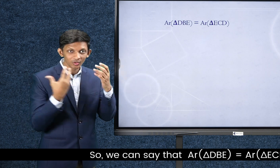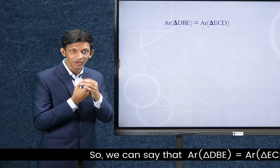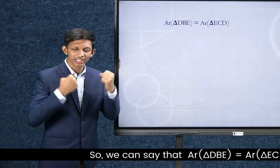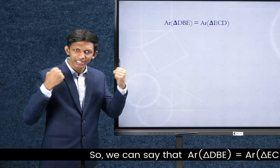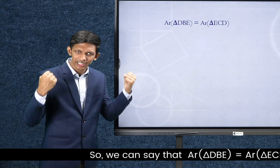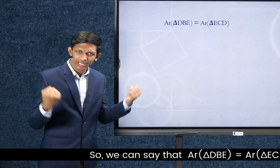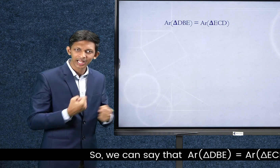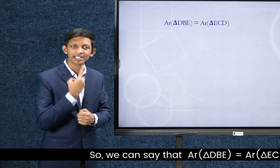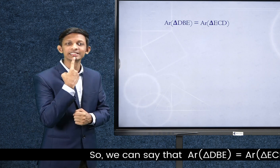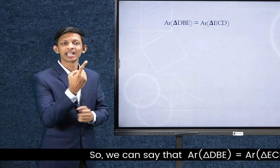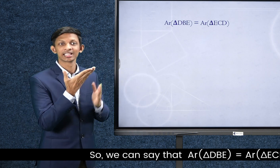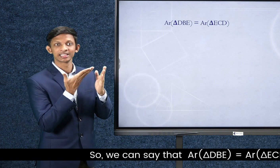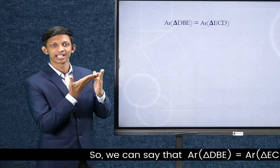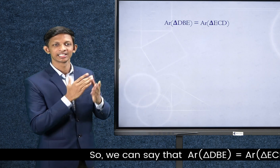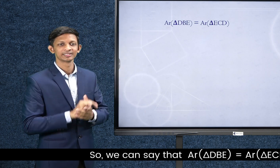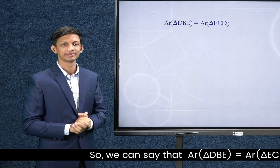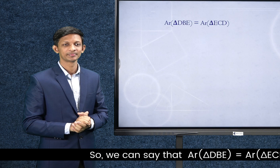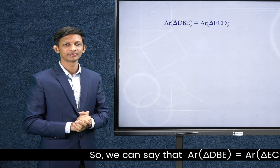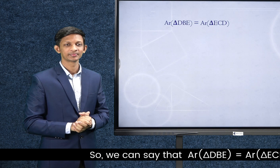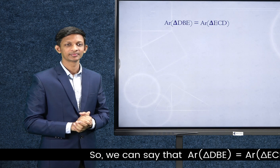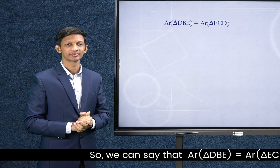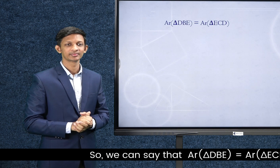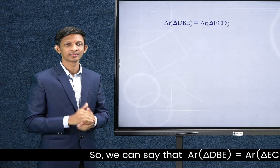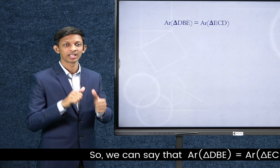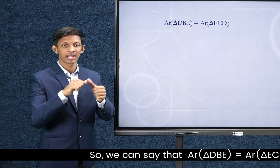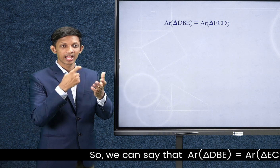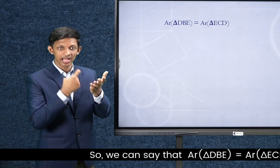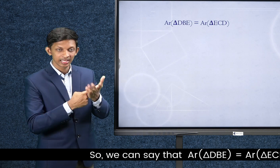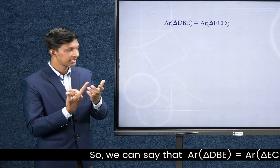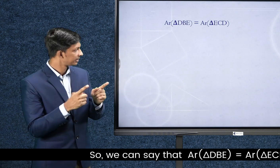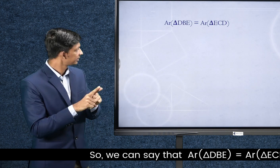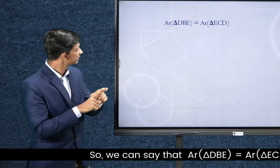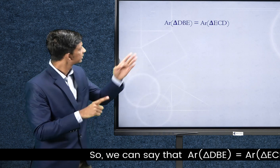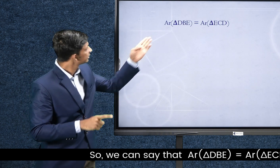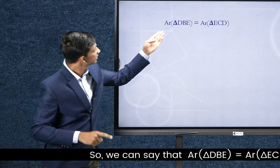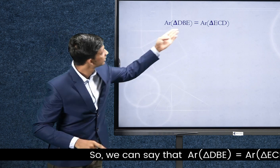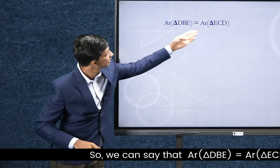can say that area of triangle DBE is equal to area of triangle ECD.